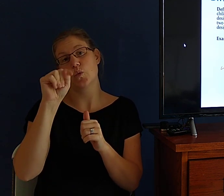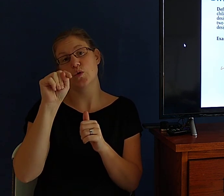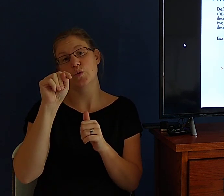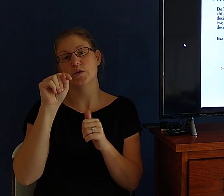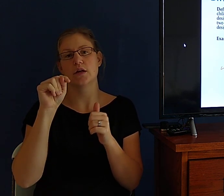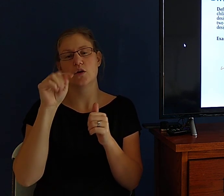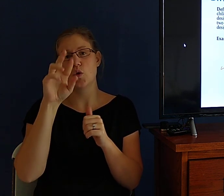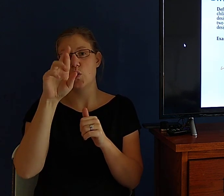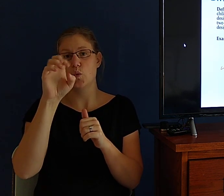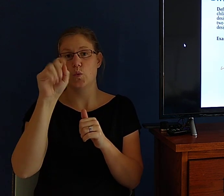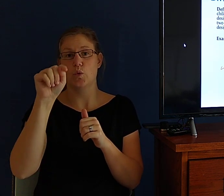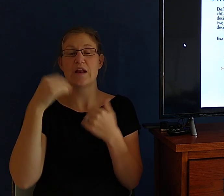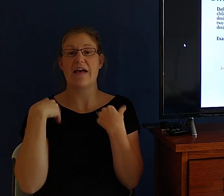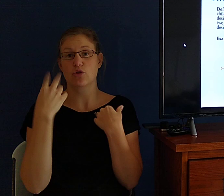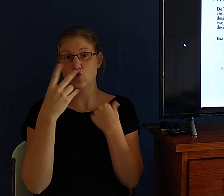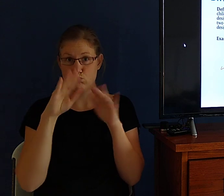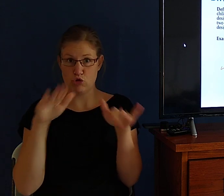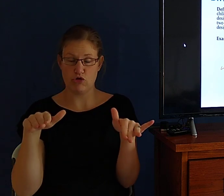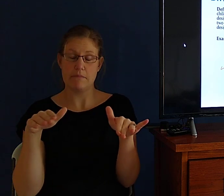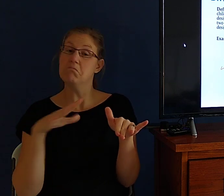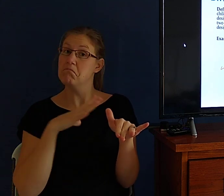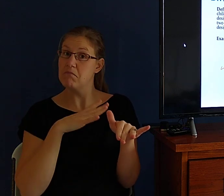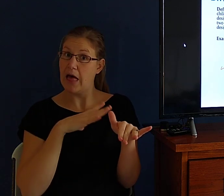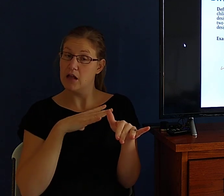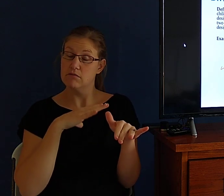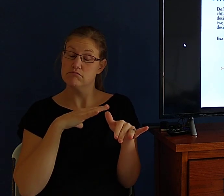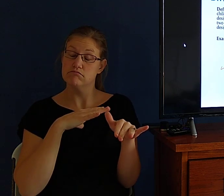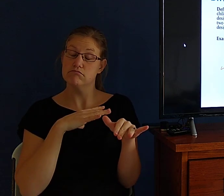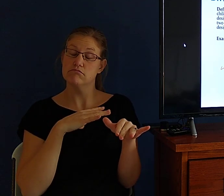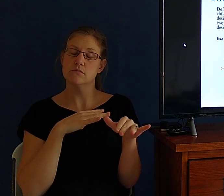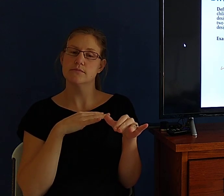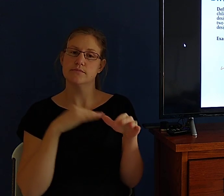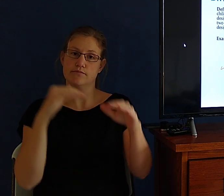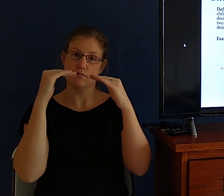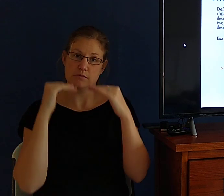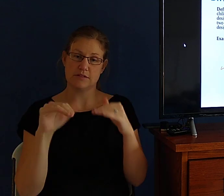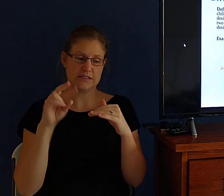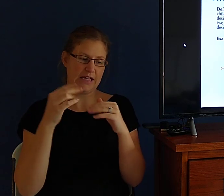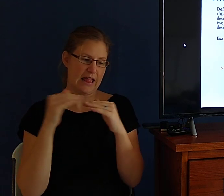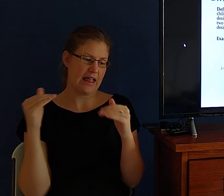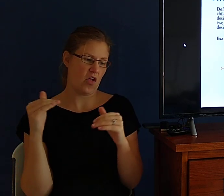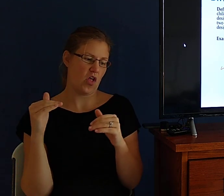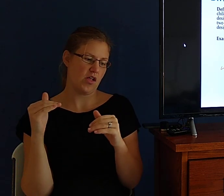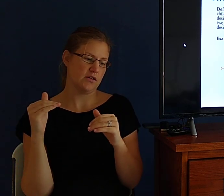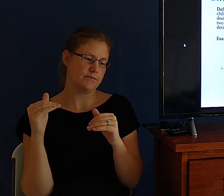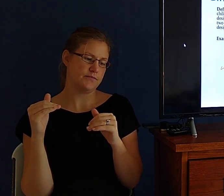2 children, which is for the first level, it's okay. The second level, the internal